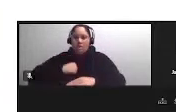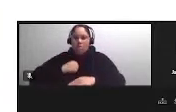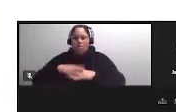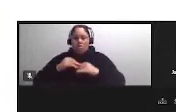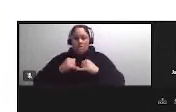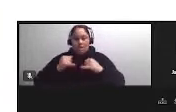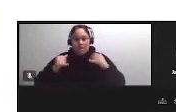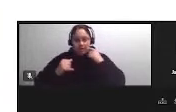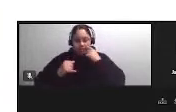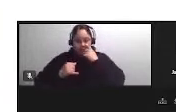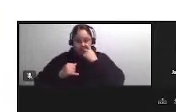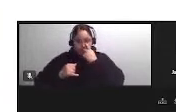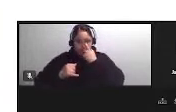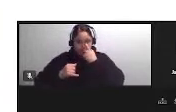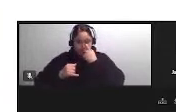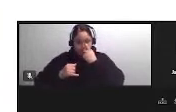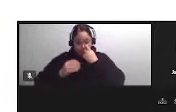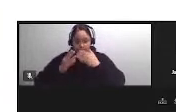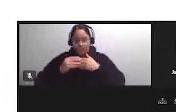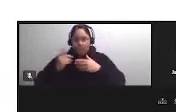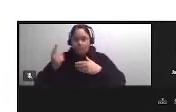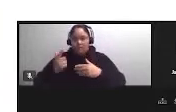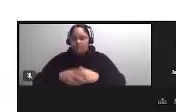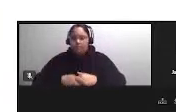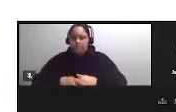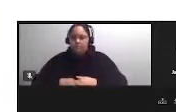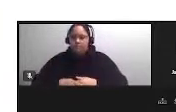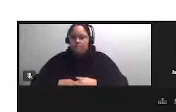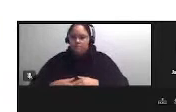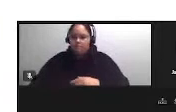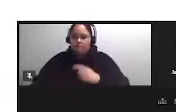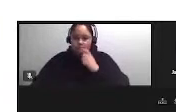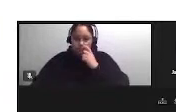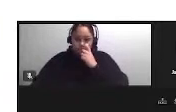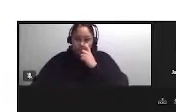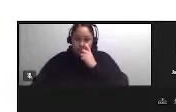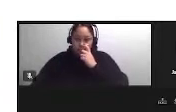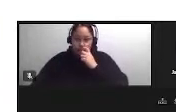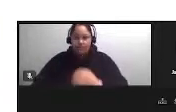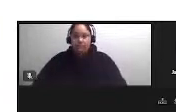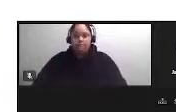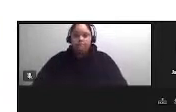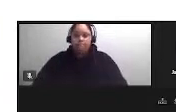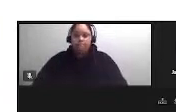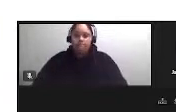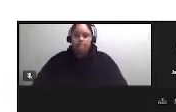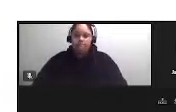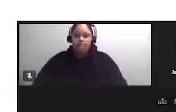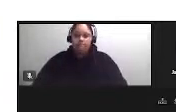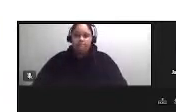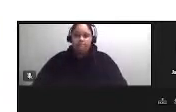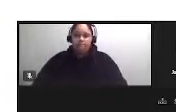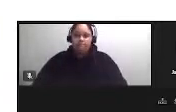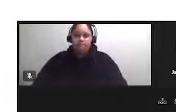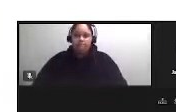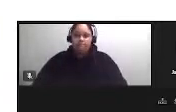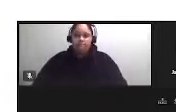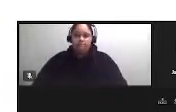online. Member Lekker. Thank you,